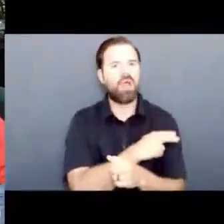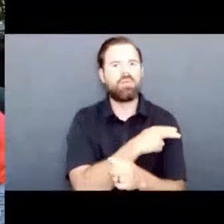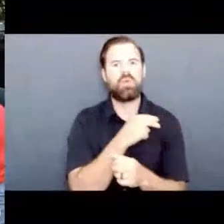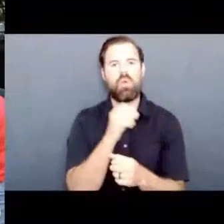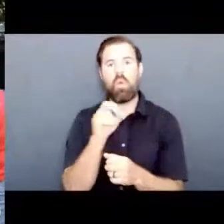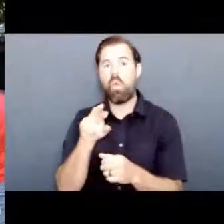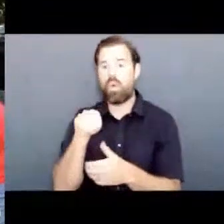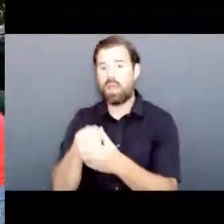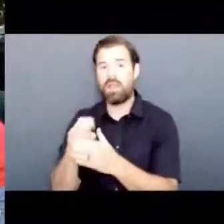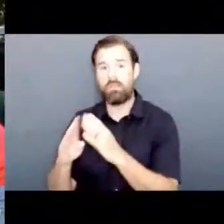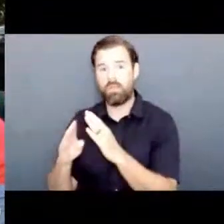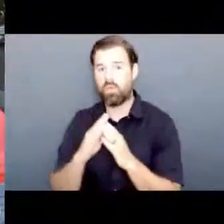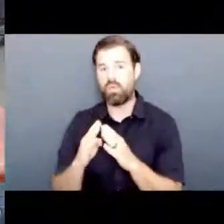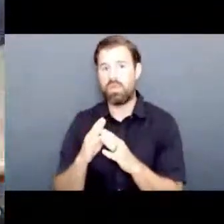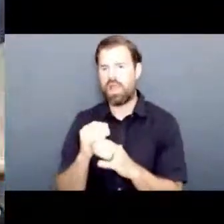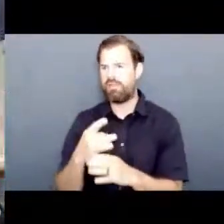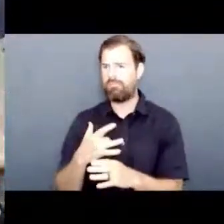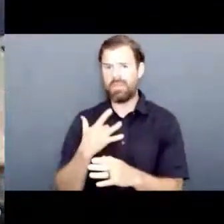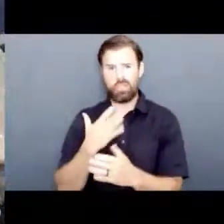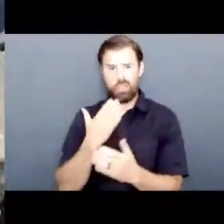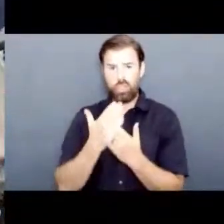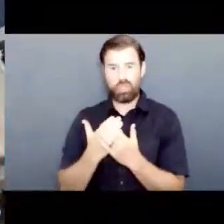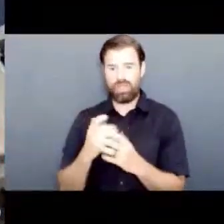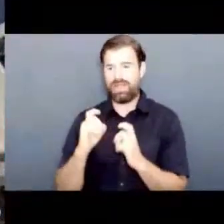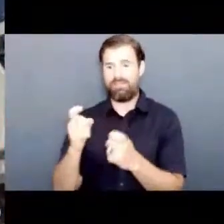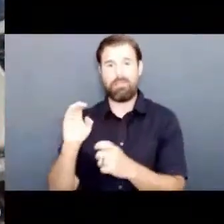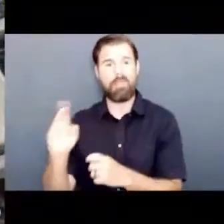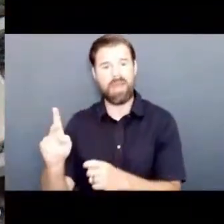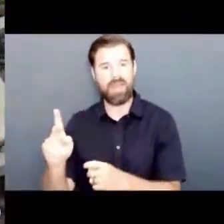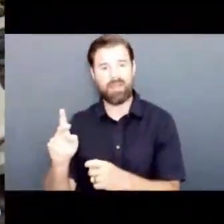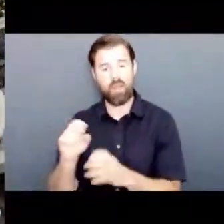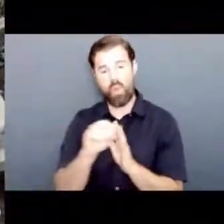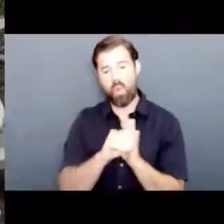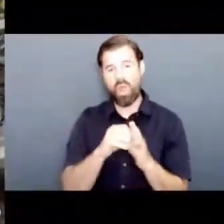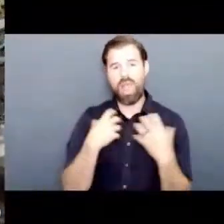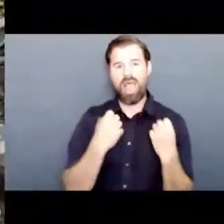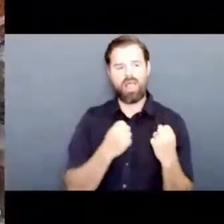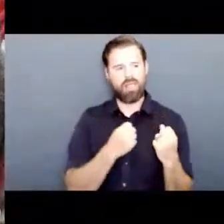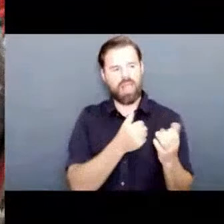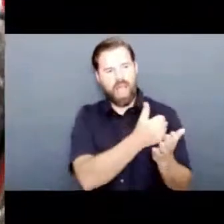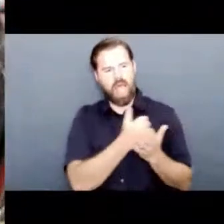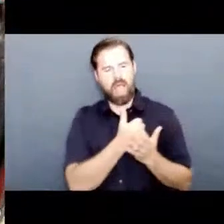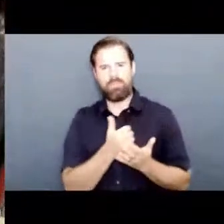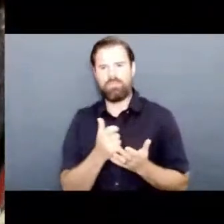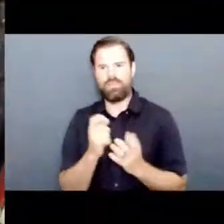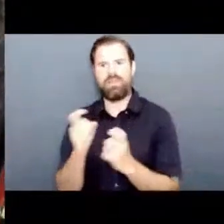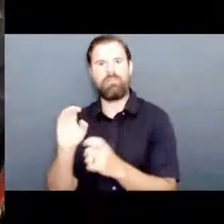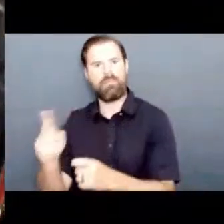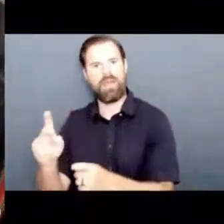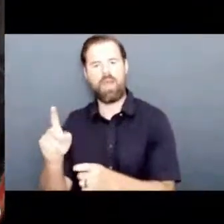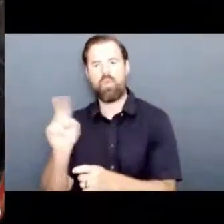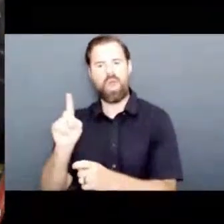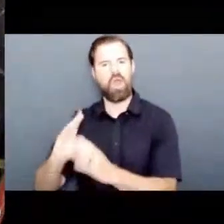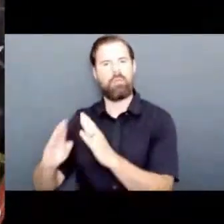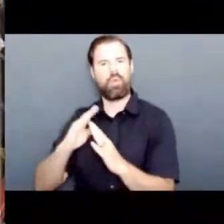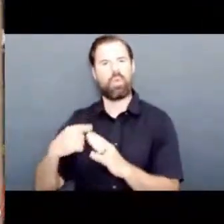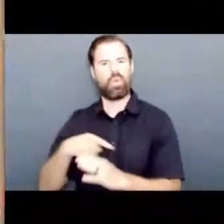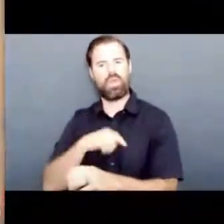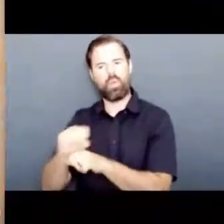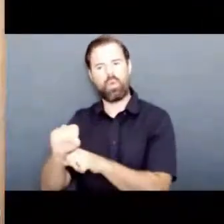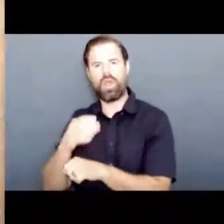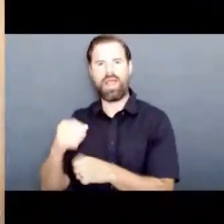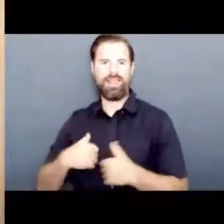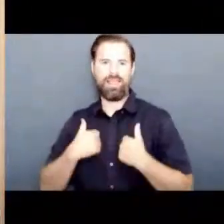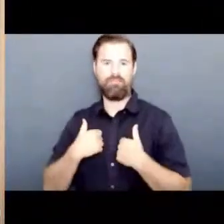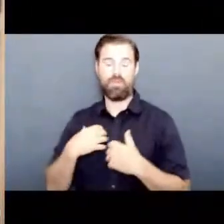or within the community. And it feels good to give back. Orlando Health allows us to give back to the community we work and live in. Volunteering